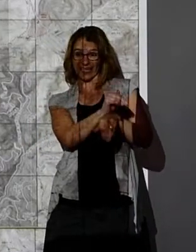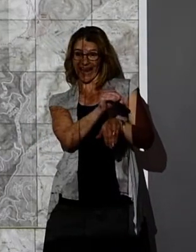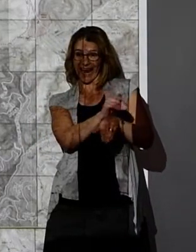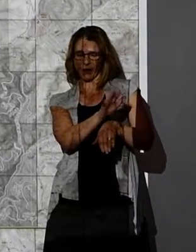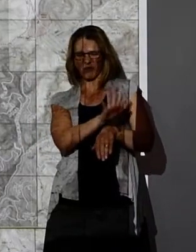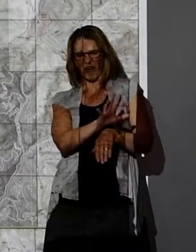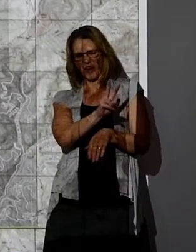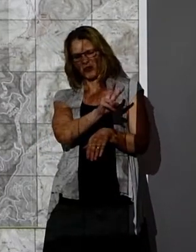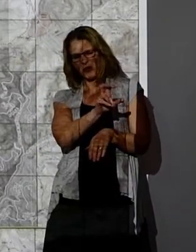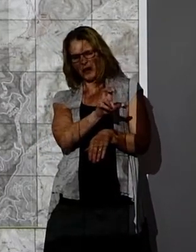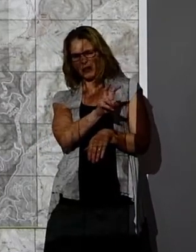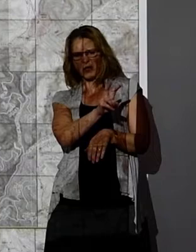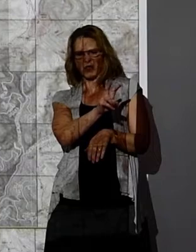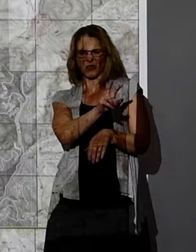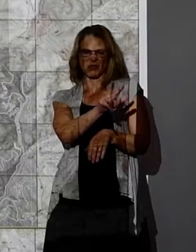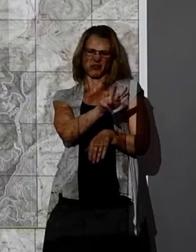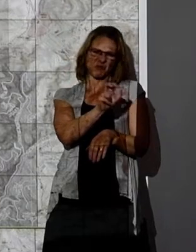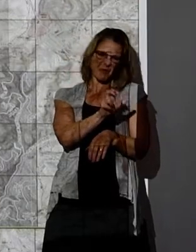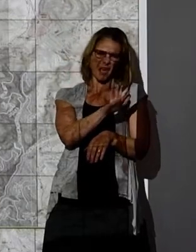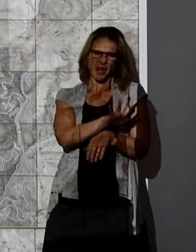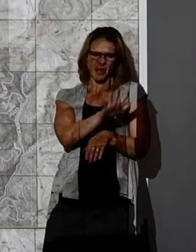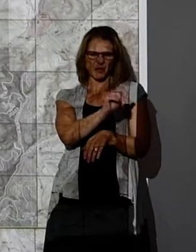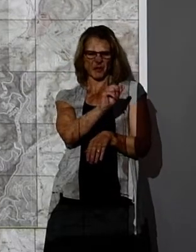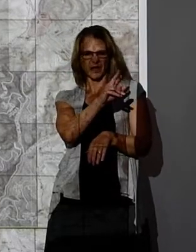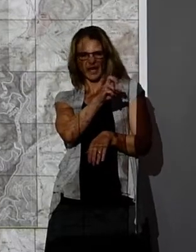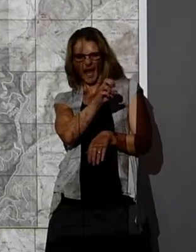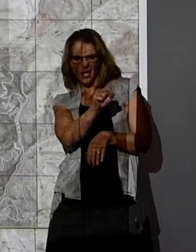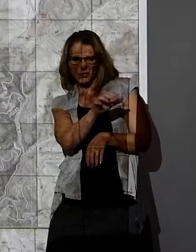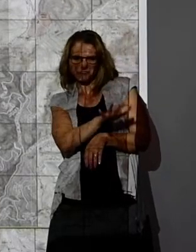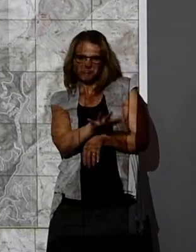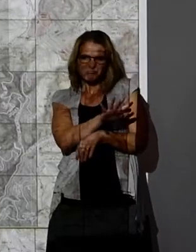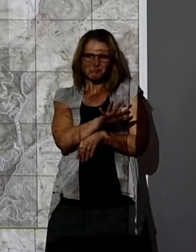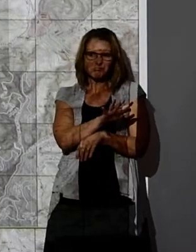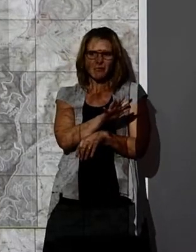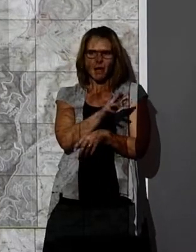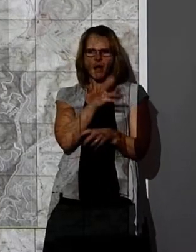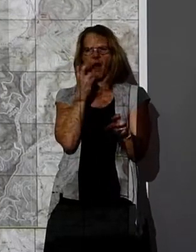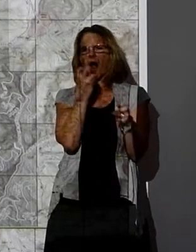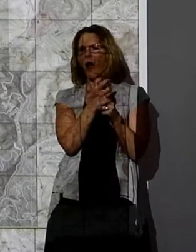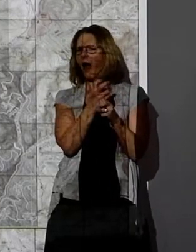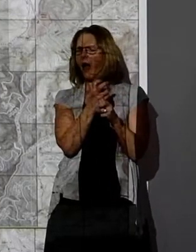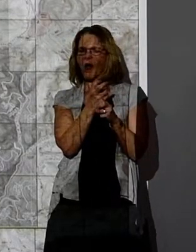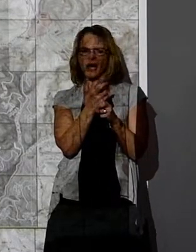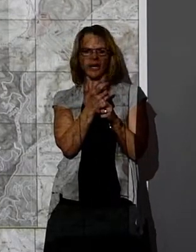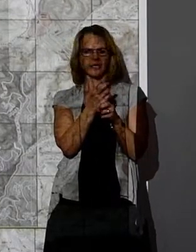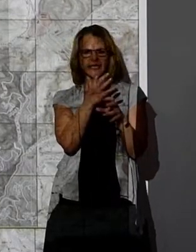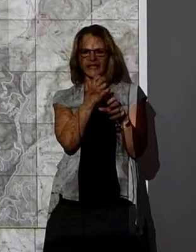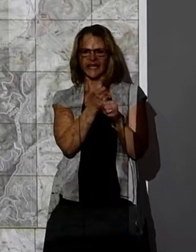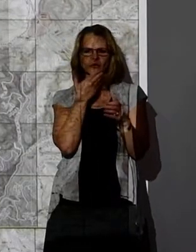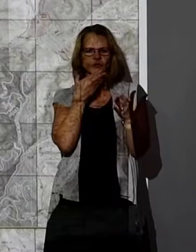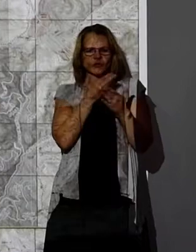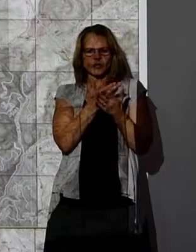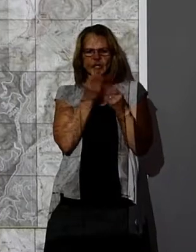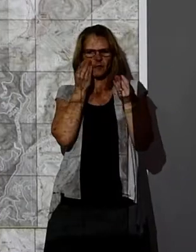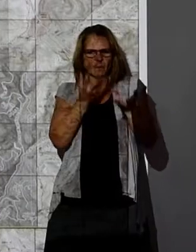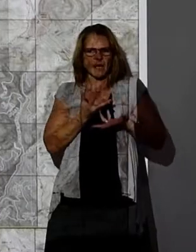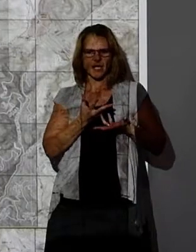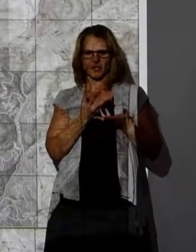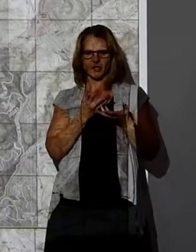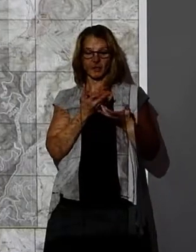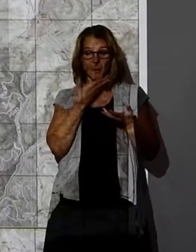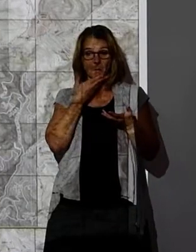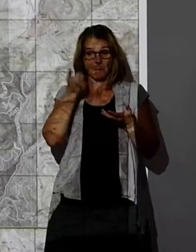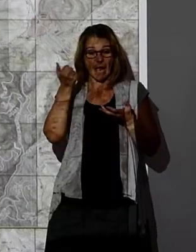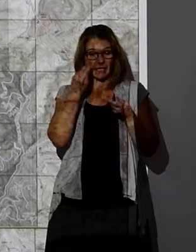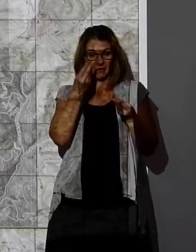about 200-300 acres. It was really hard to get a good size estimate yesterday, and so best